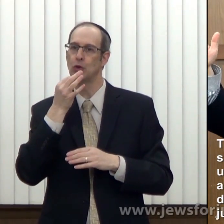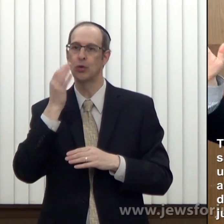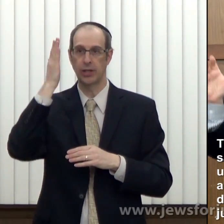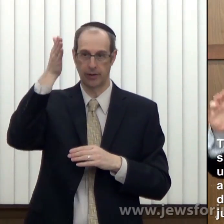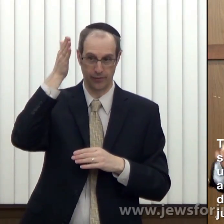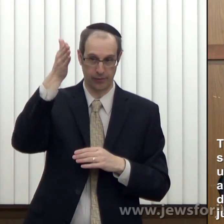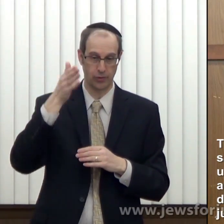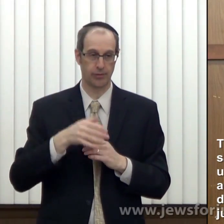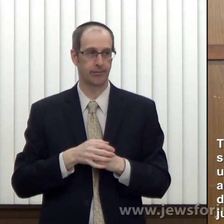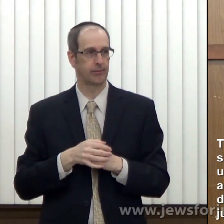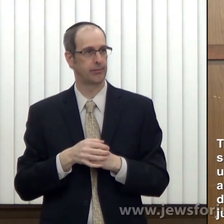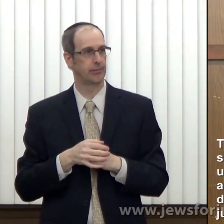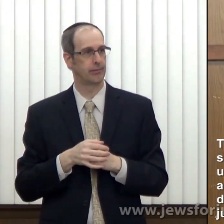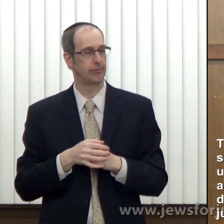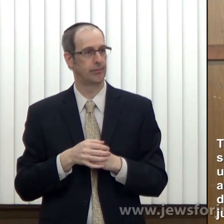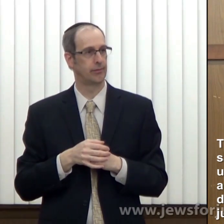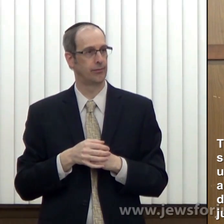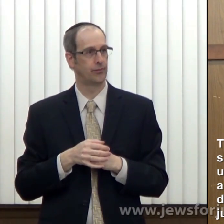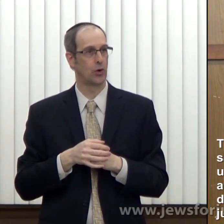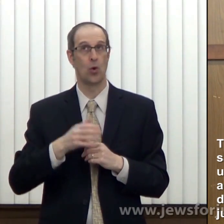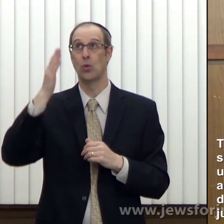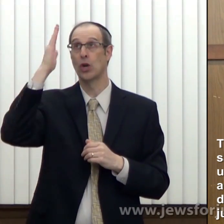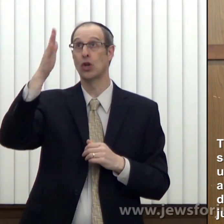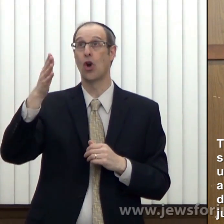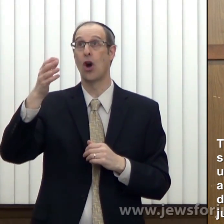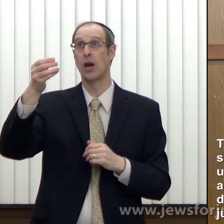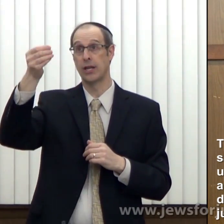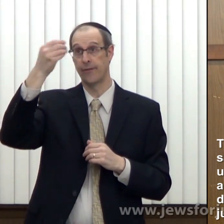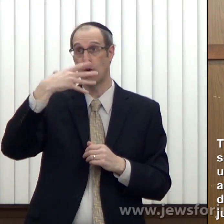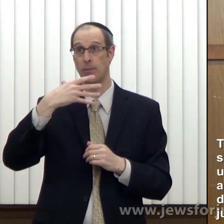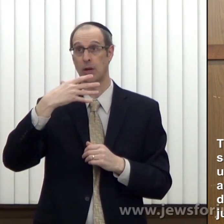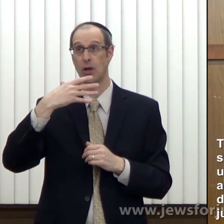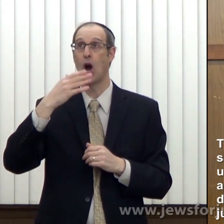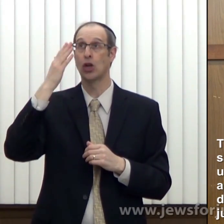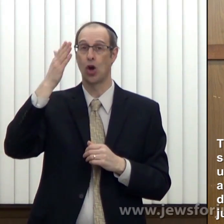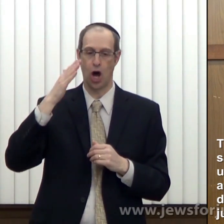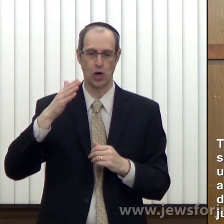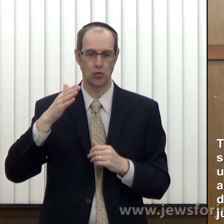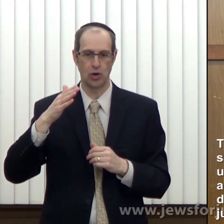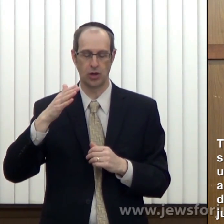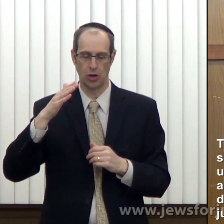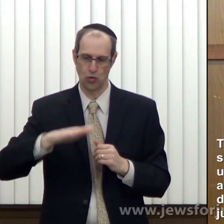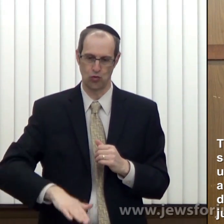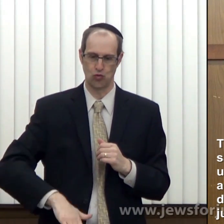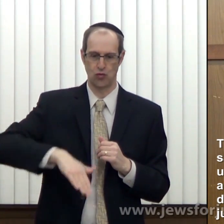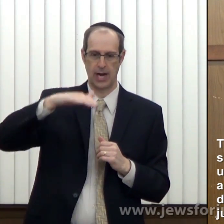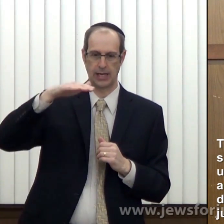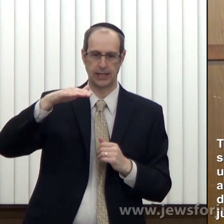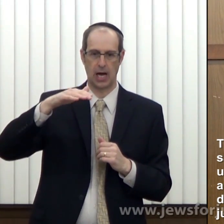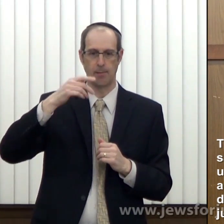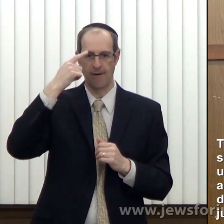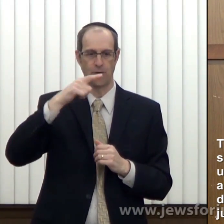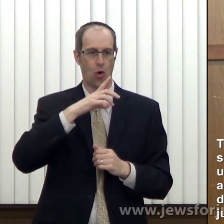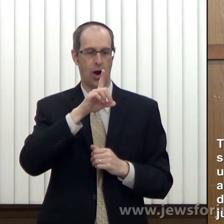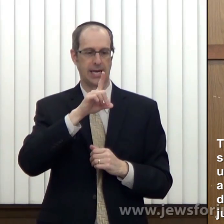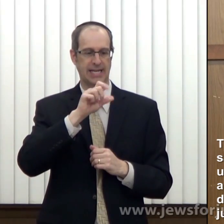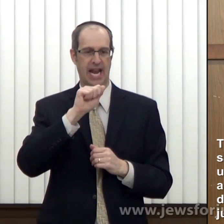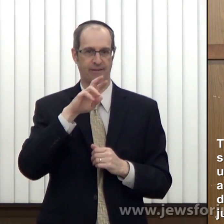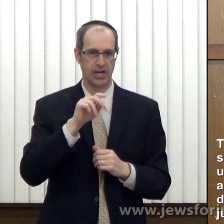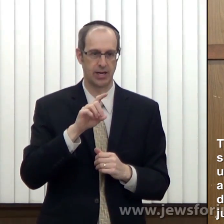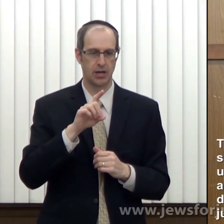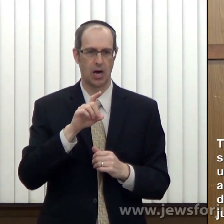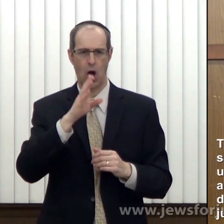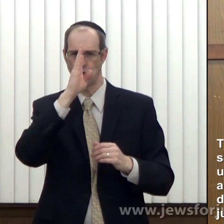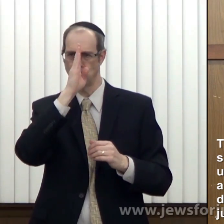in the future, where God says, I will raise up for David a righteous descendant, a righteous